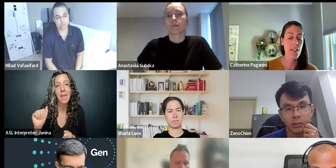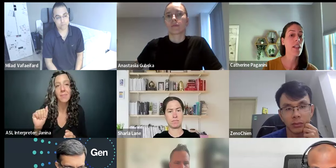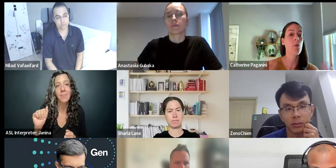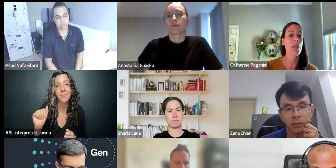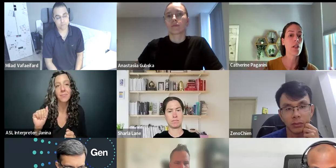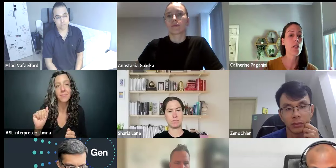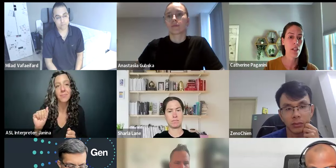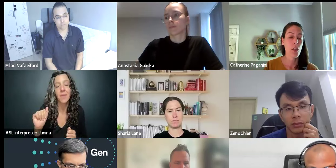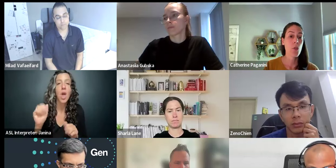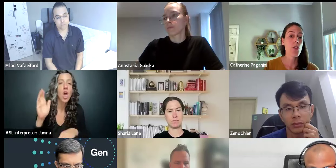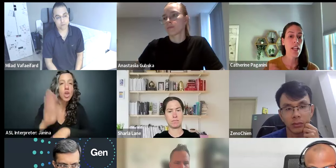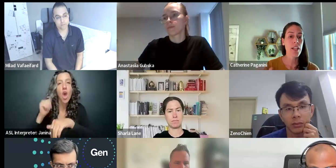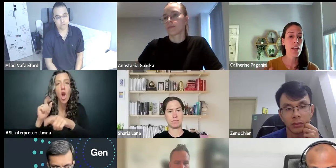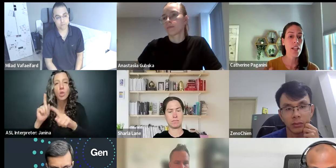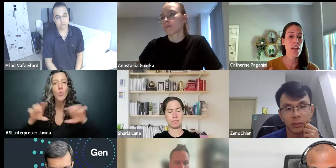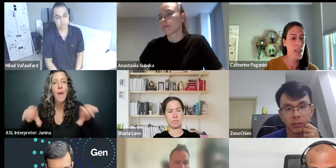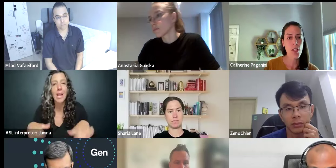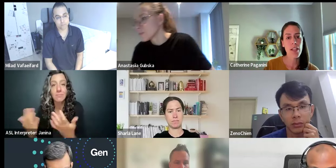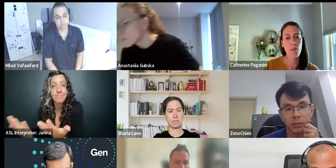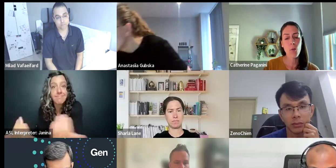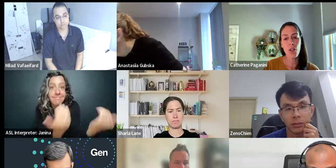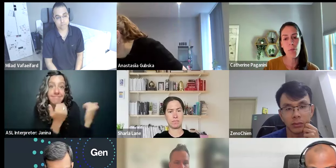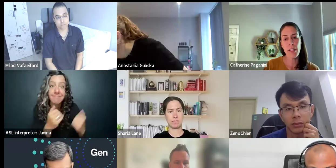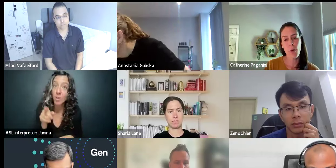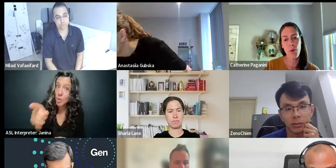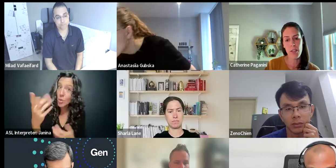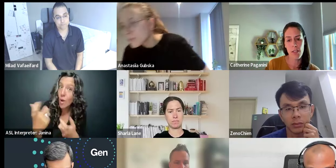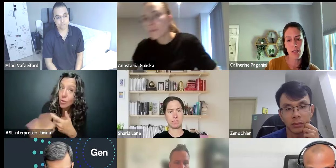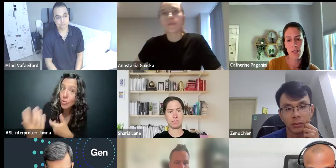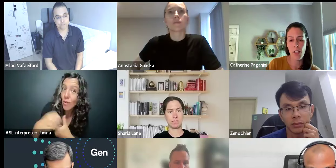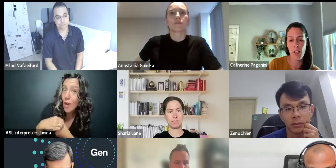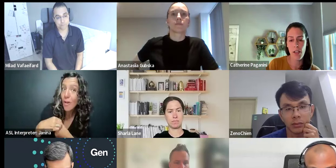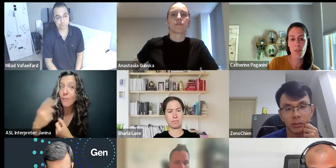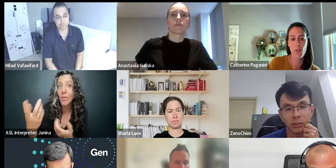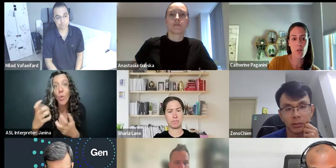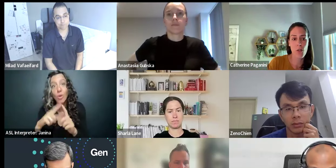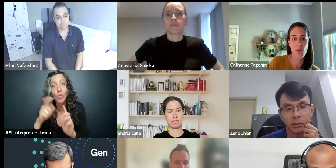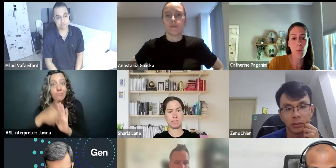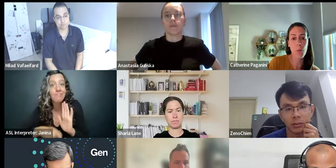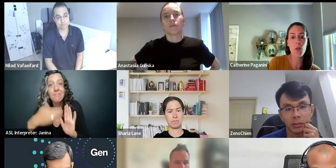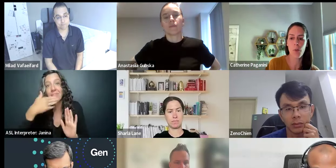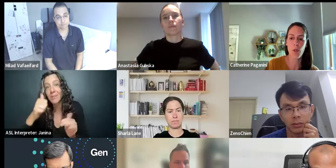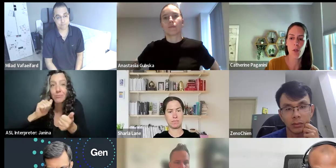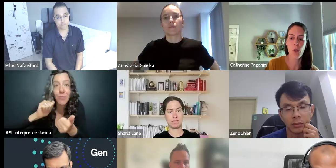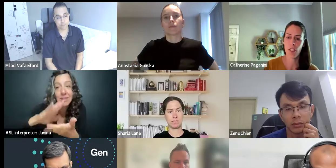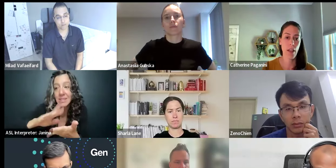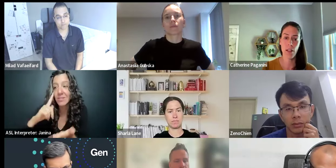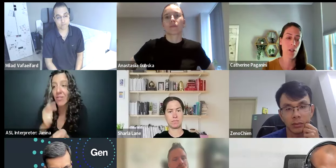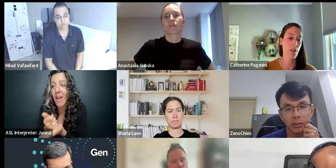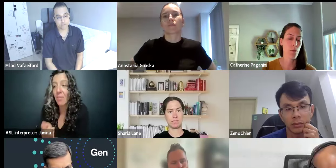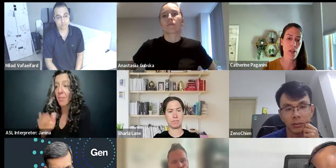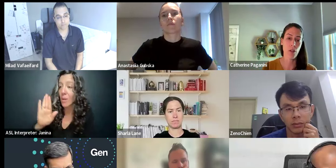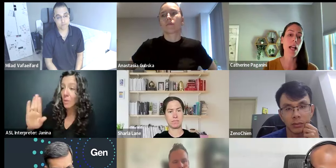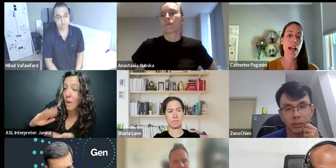call to action out there is like, is there anyone, would you like to do the same, you know, like work on best practices to help your